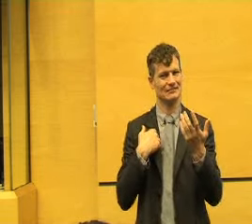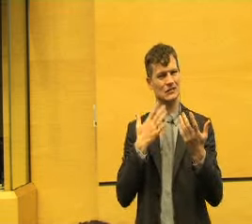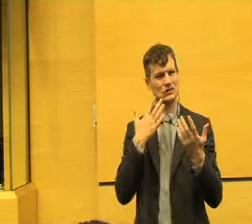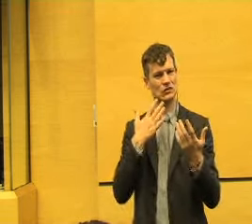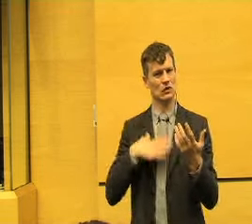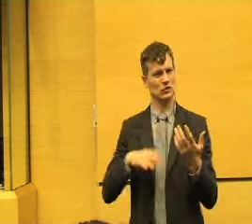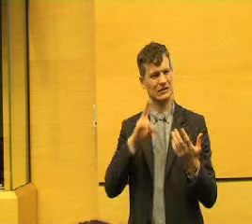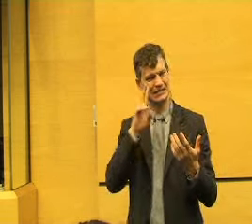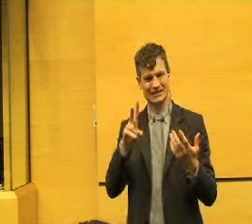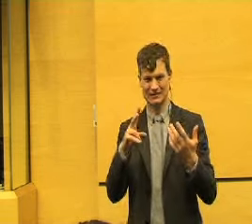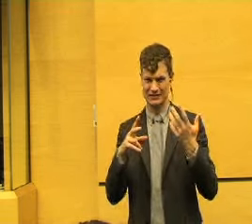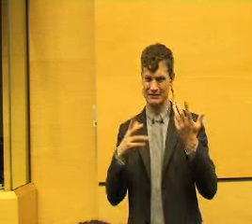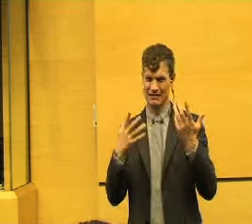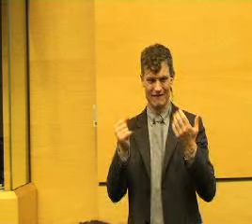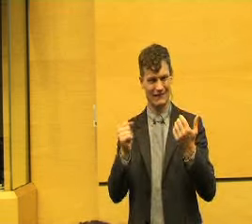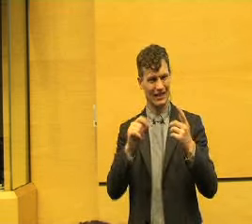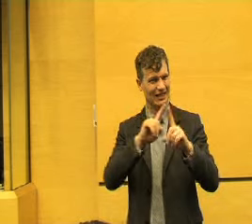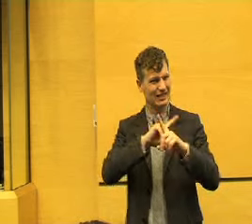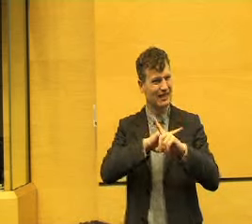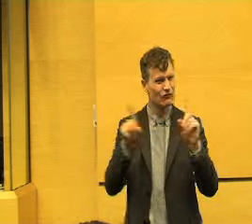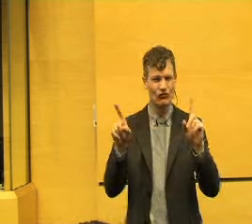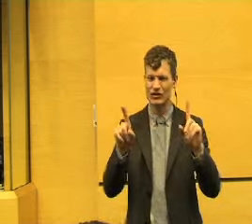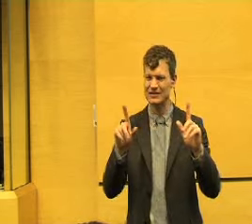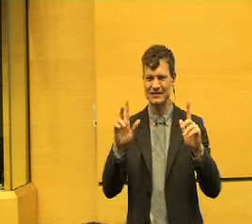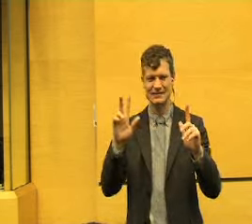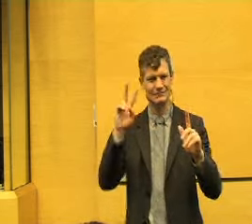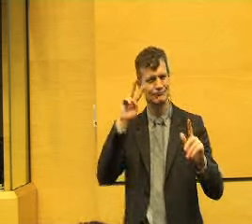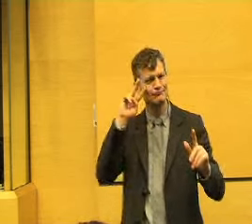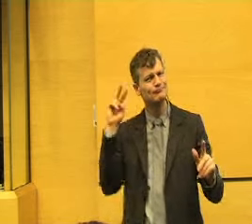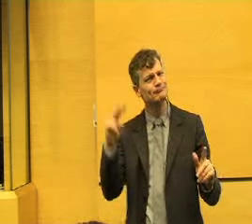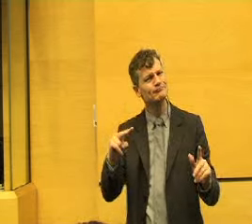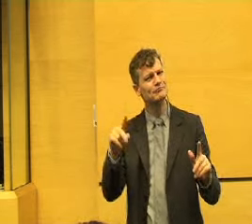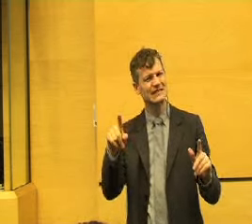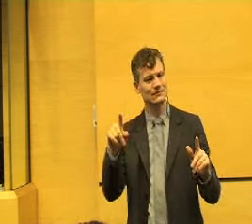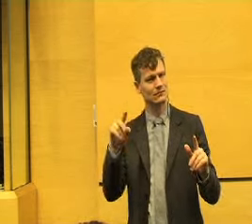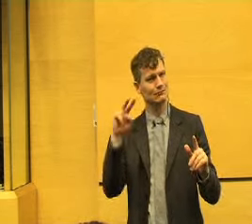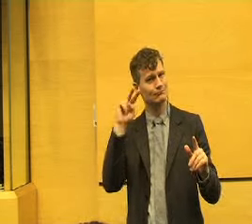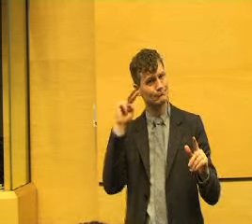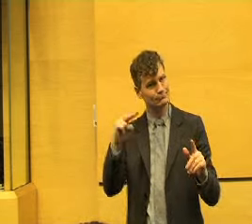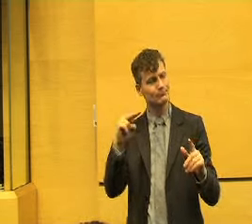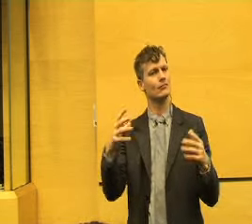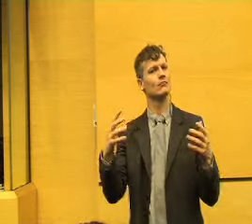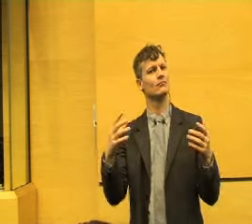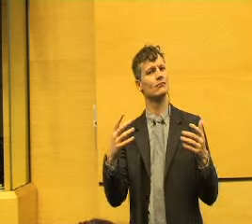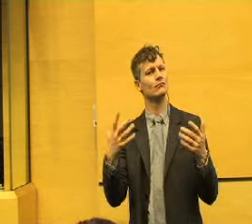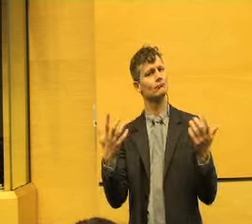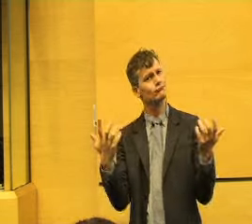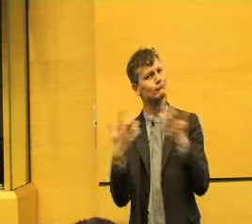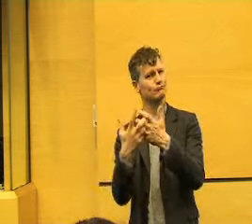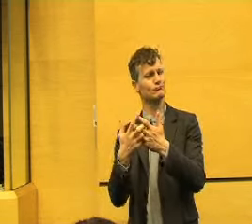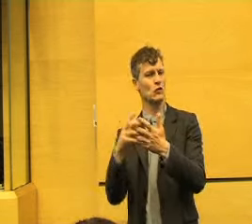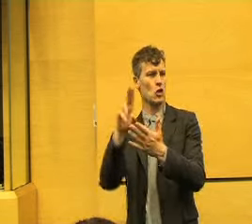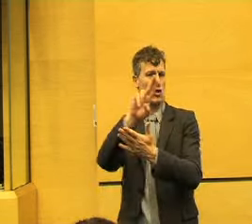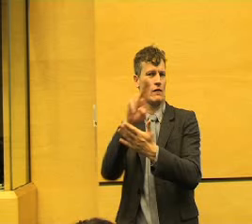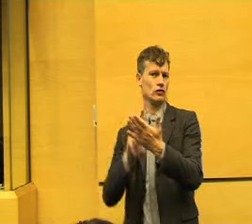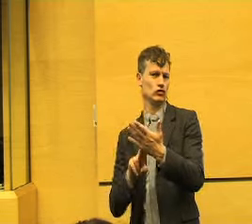the Convention in order to truly protect persons with disabilities, in